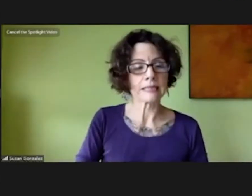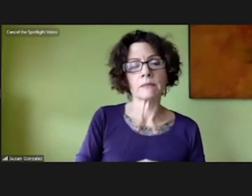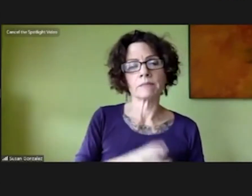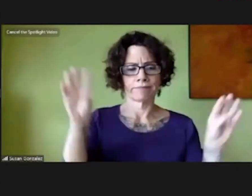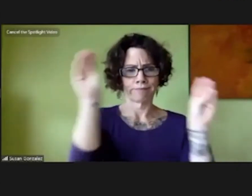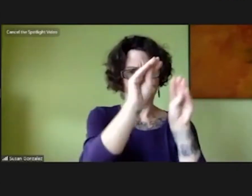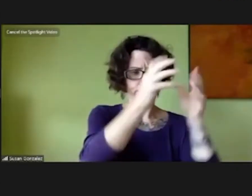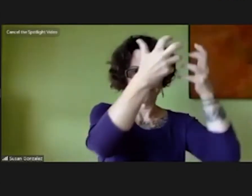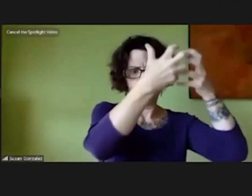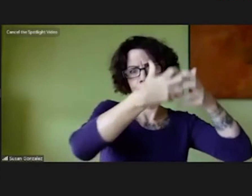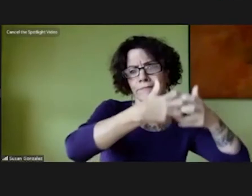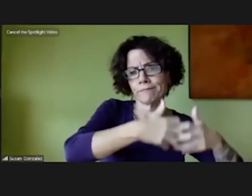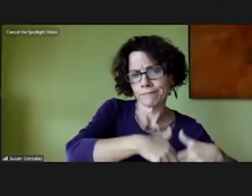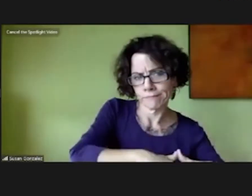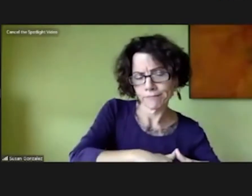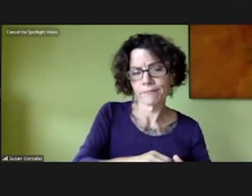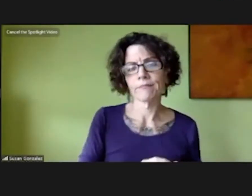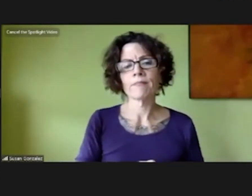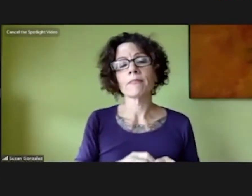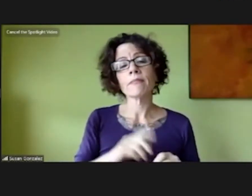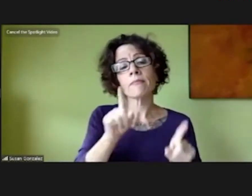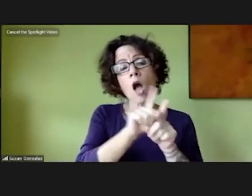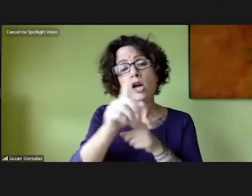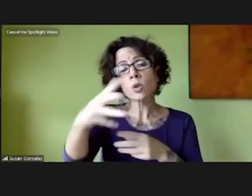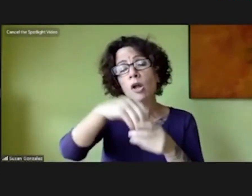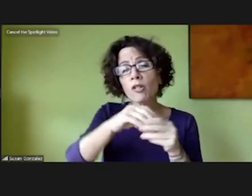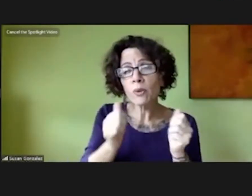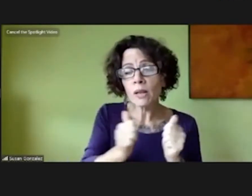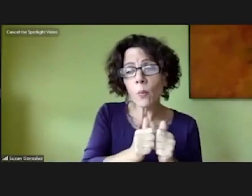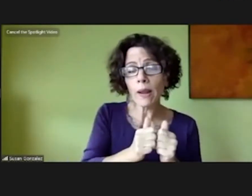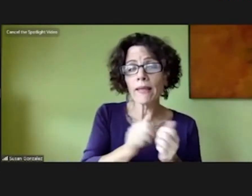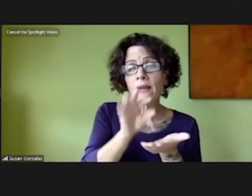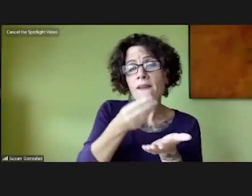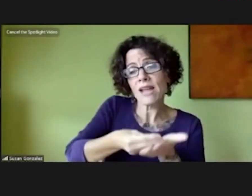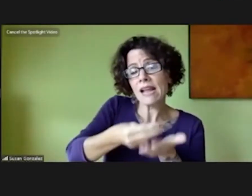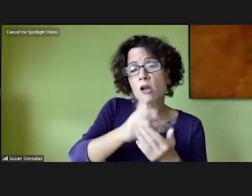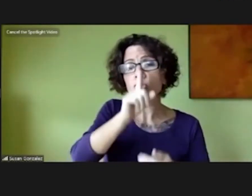any annuities that you receive from your investments.